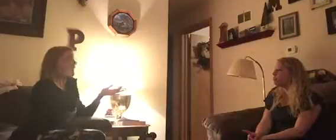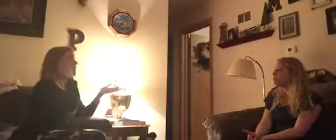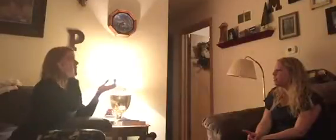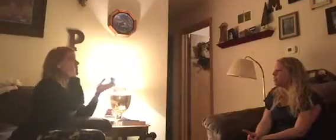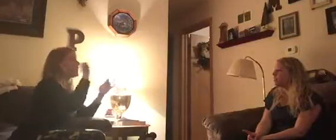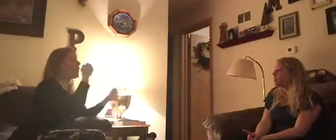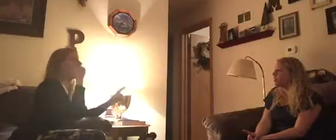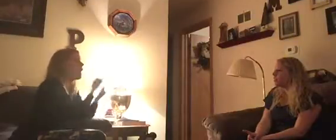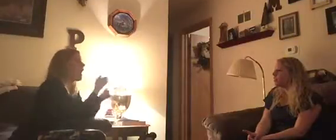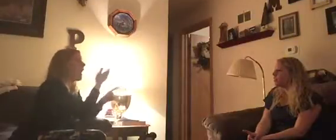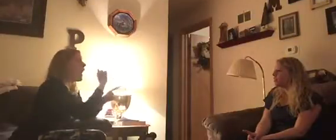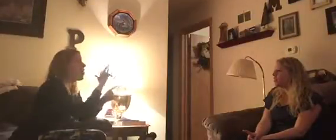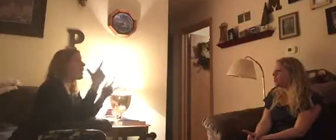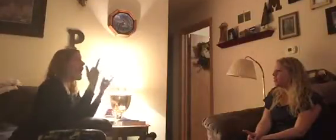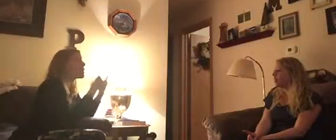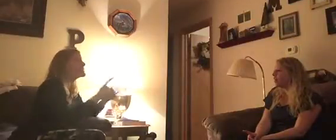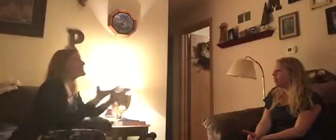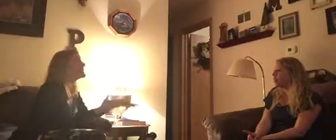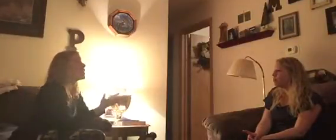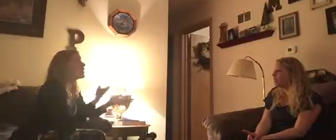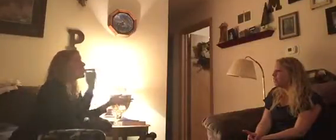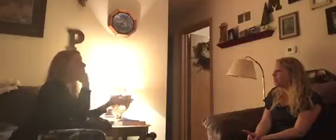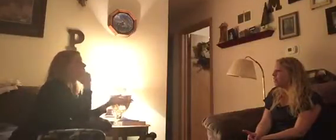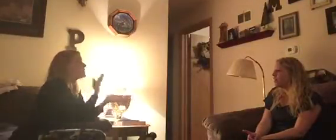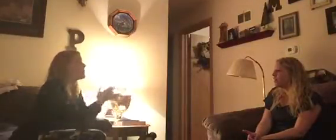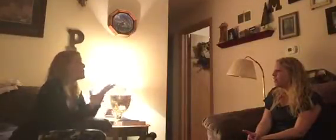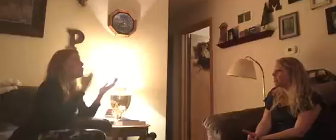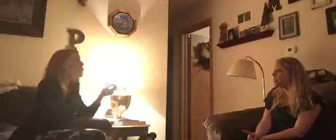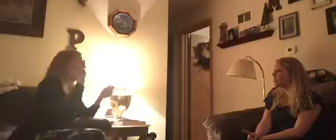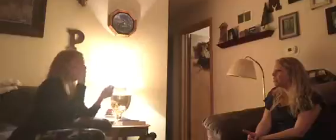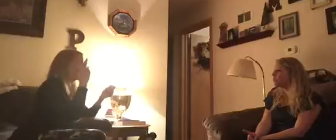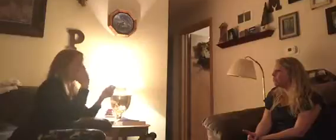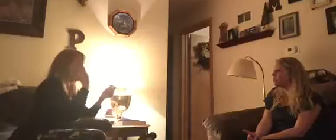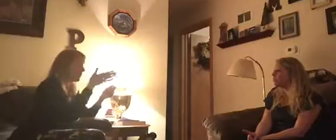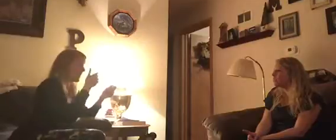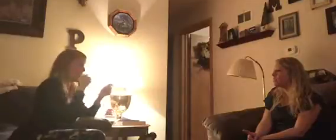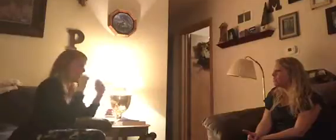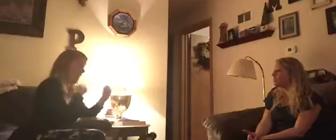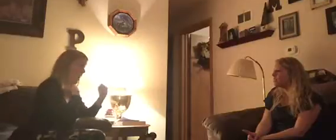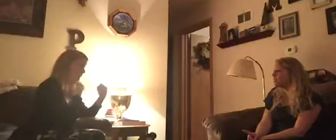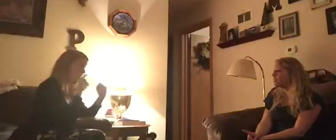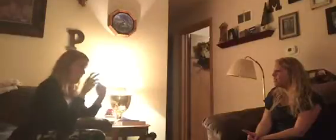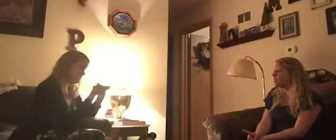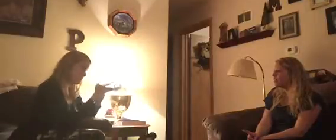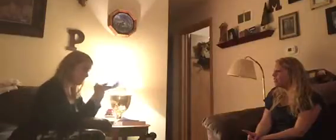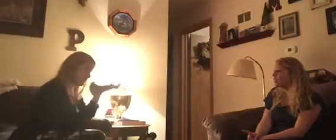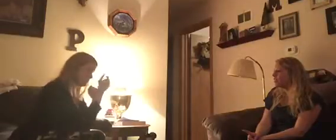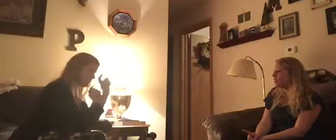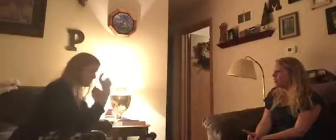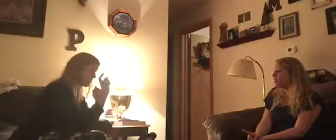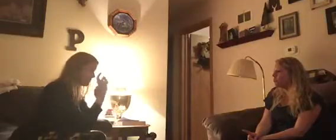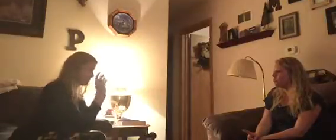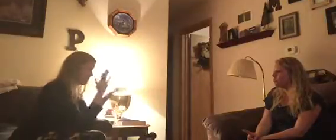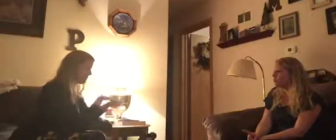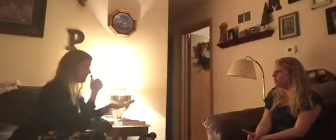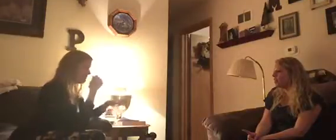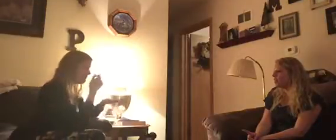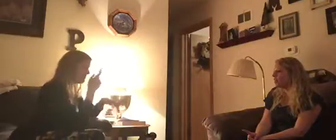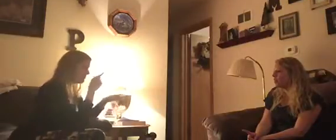company, I got hit by hail, it happened here for some reason, could I, do that, make